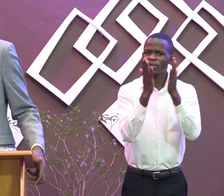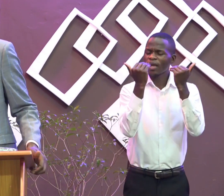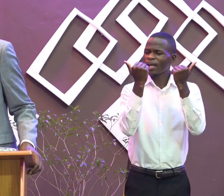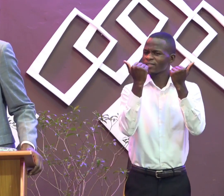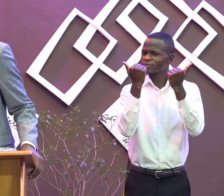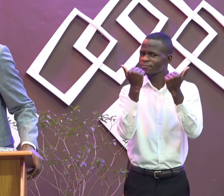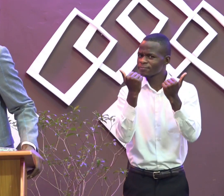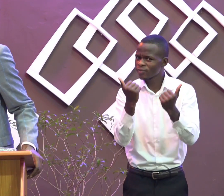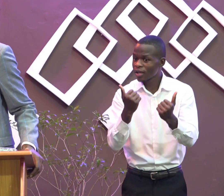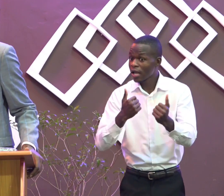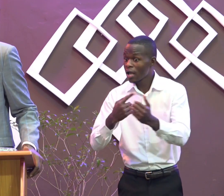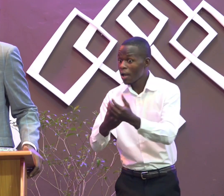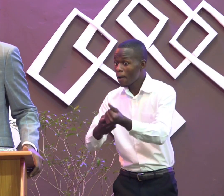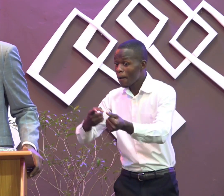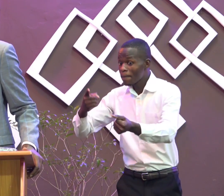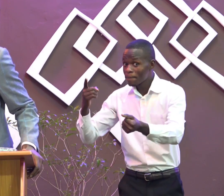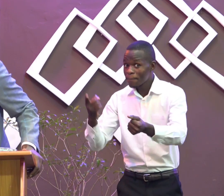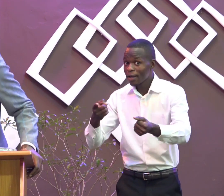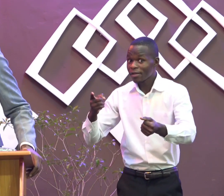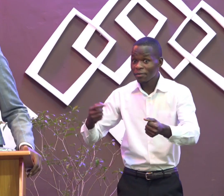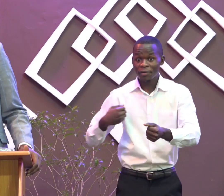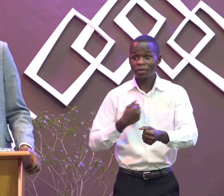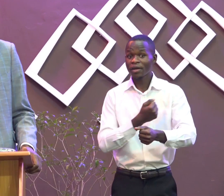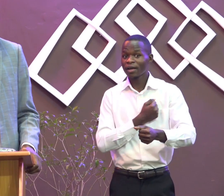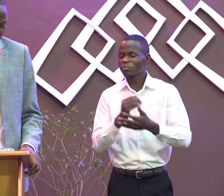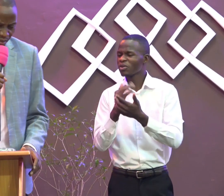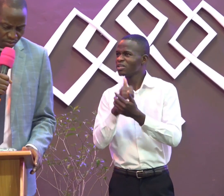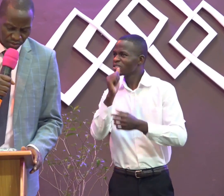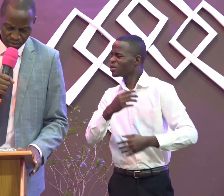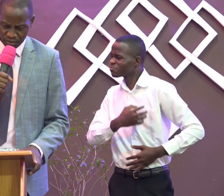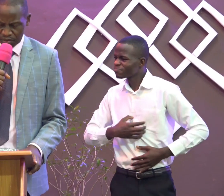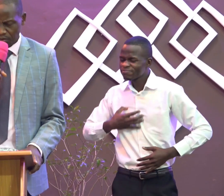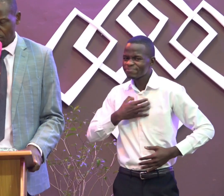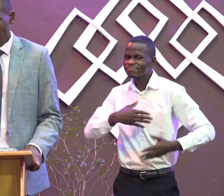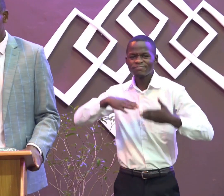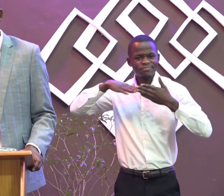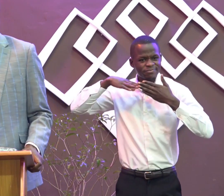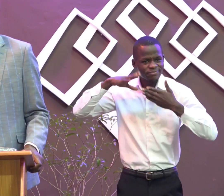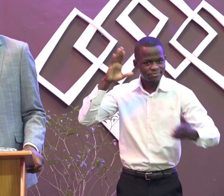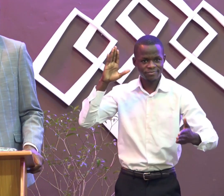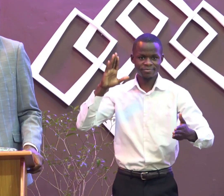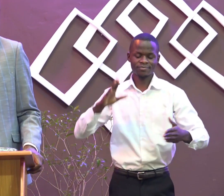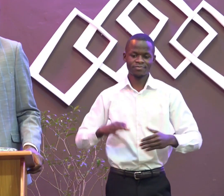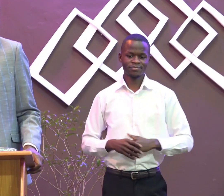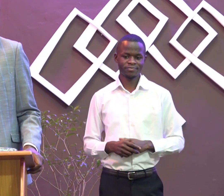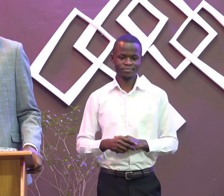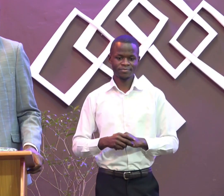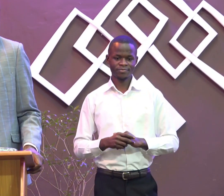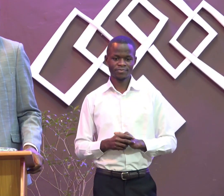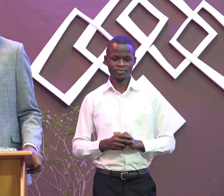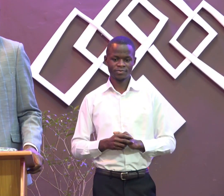emiggo gya mama kubanga mama yali mukambwe. And to escape my mommy's strokes because